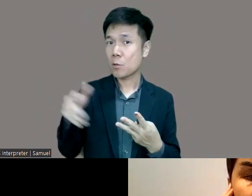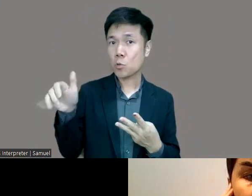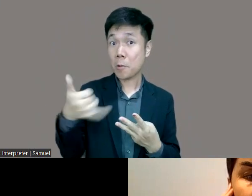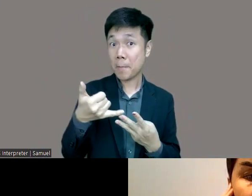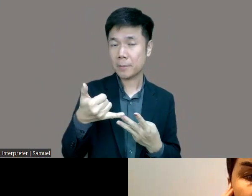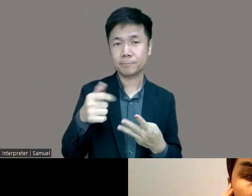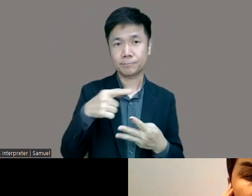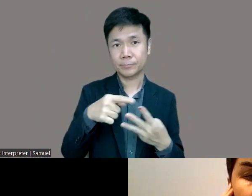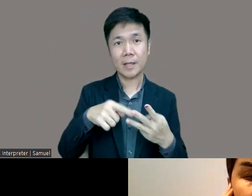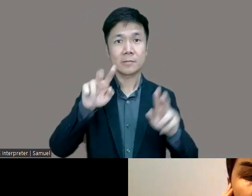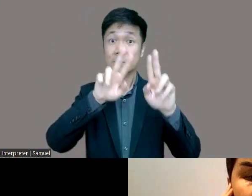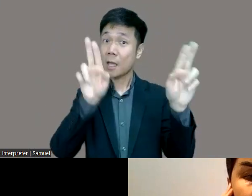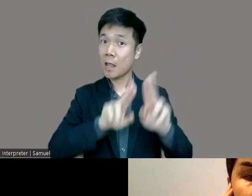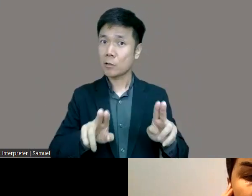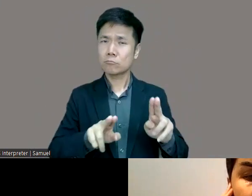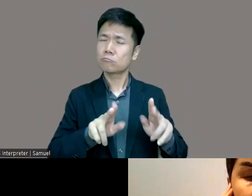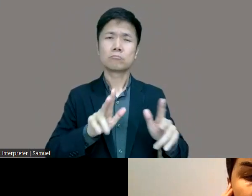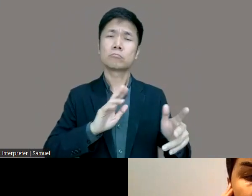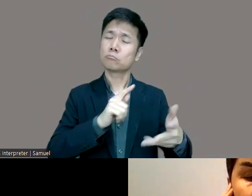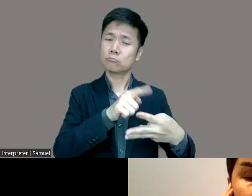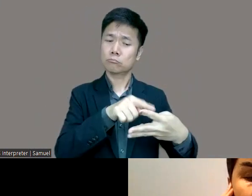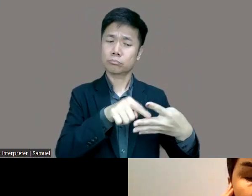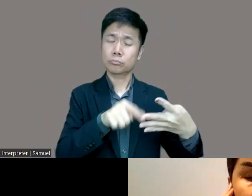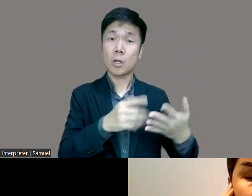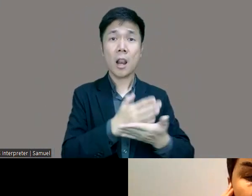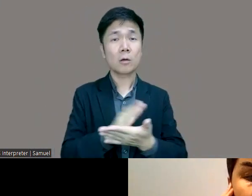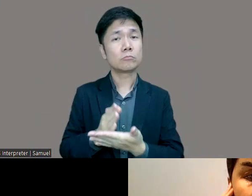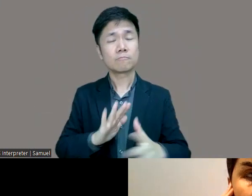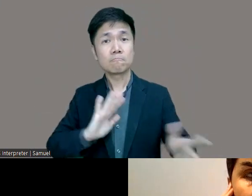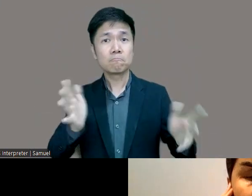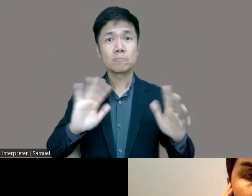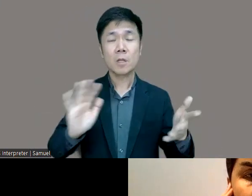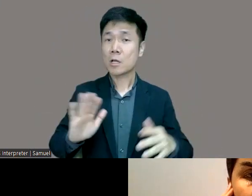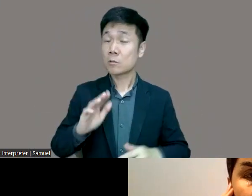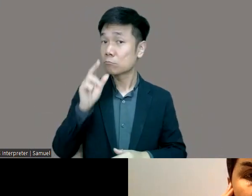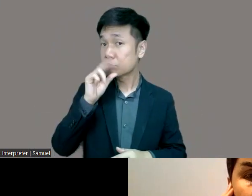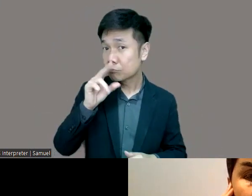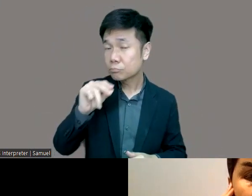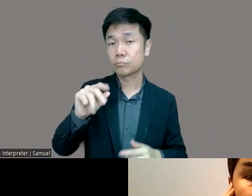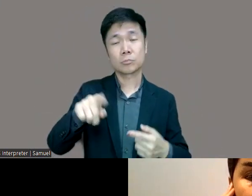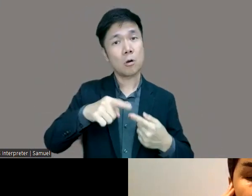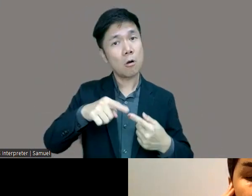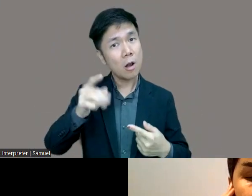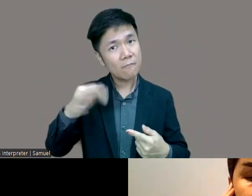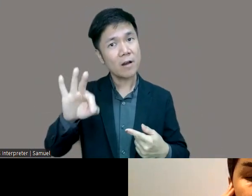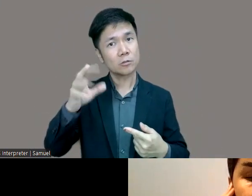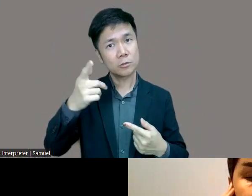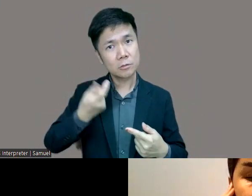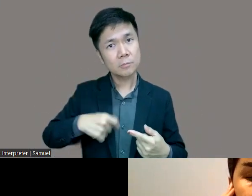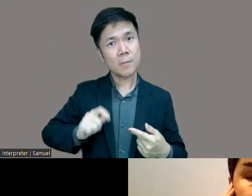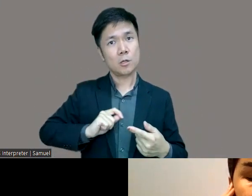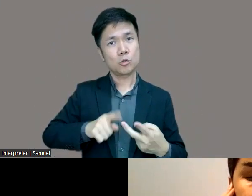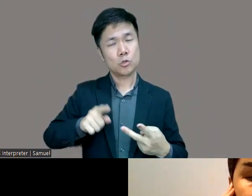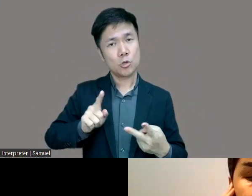and sign language. So don't hesitate if you would like to share in your own language or another language of preference, okay?